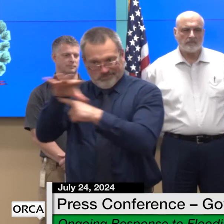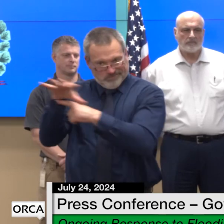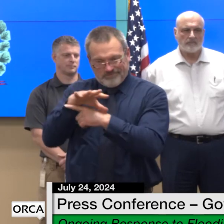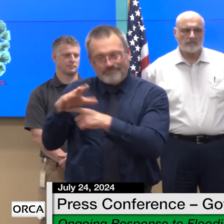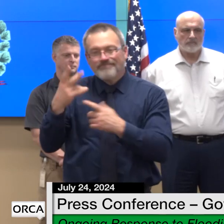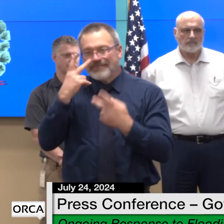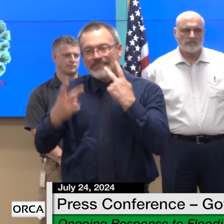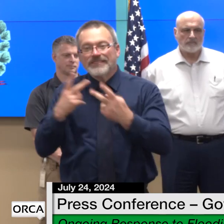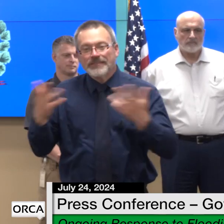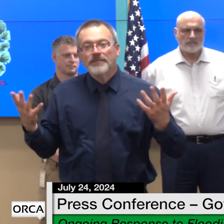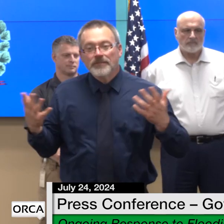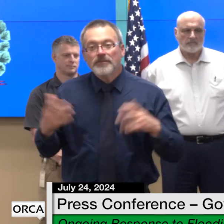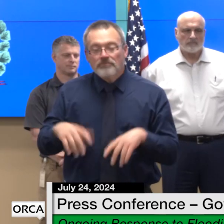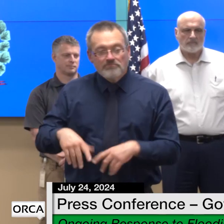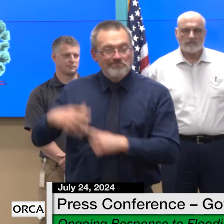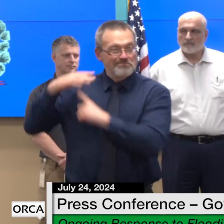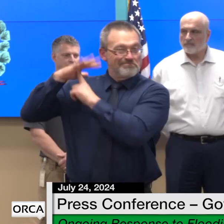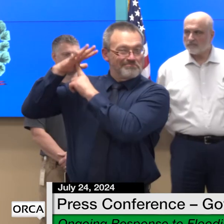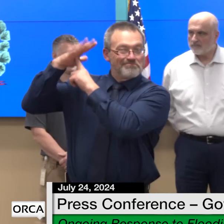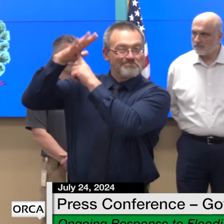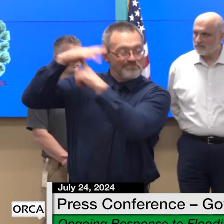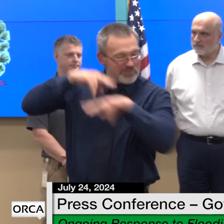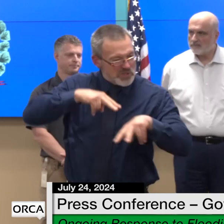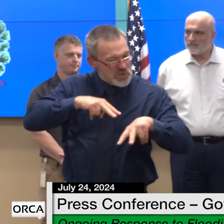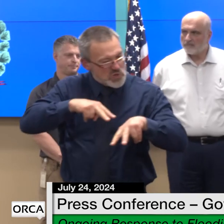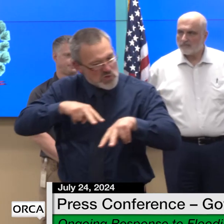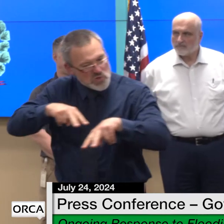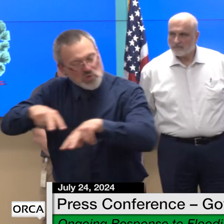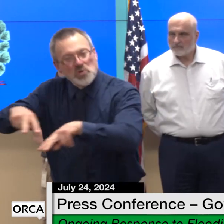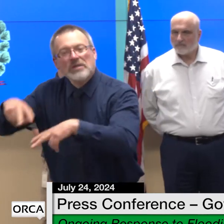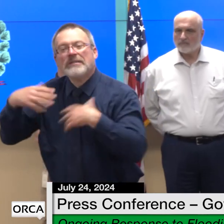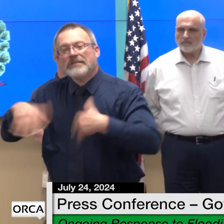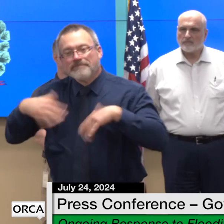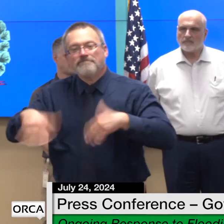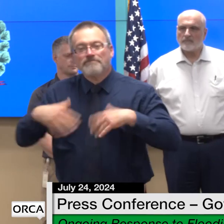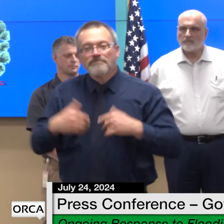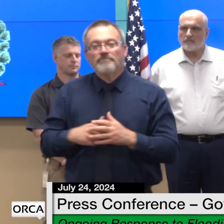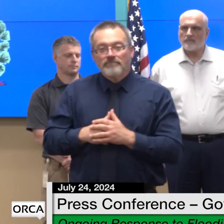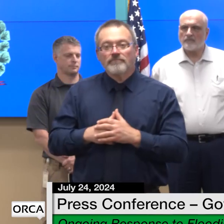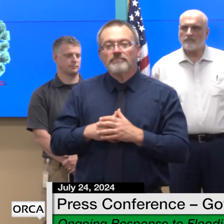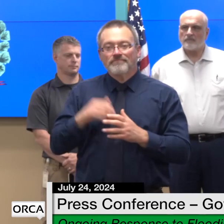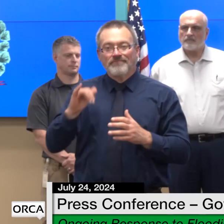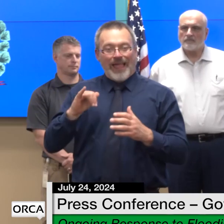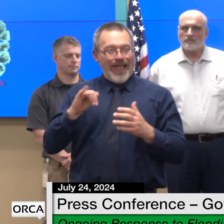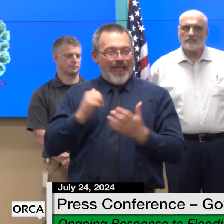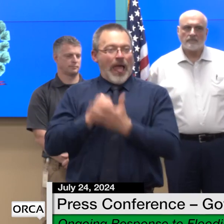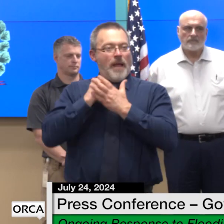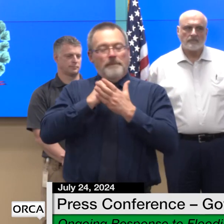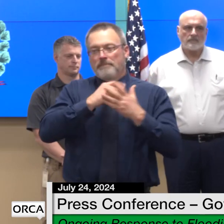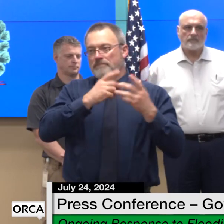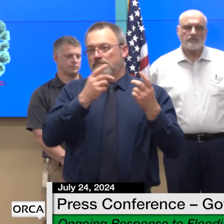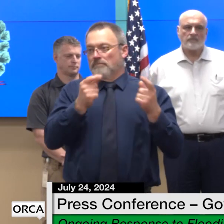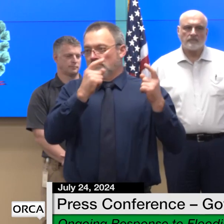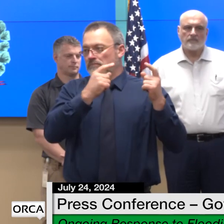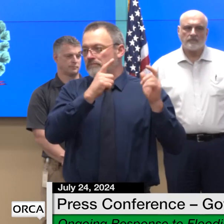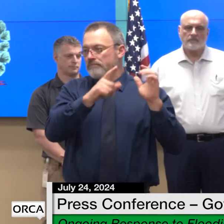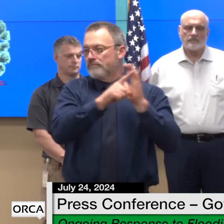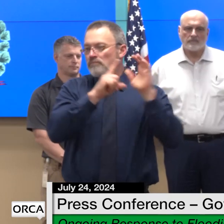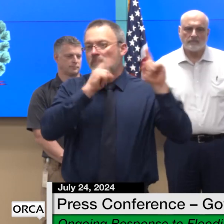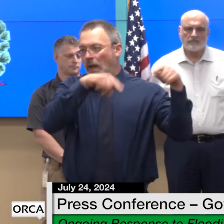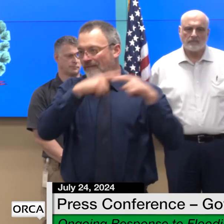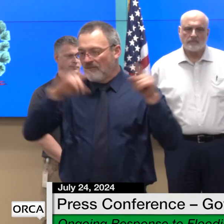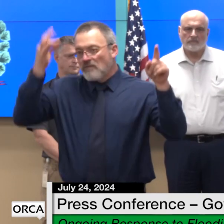from helicopters, which helped expedite our federal declaration, bringing resources of FEMA to Vermont